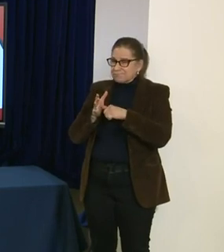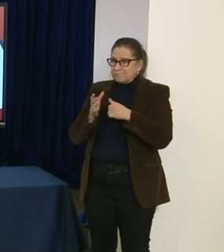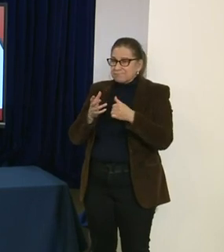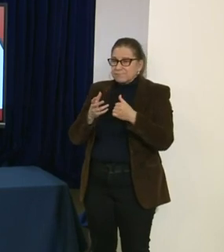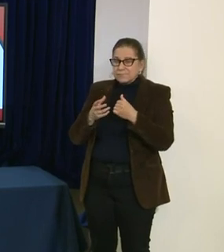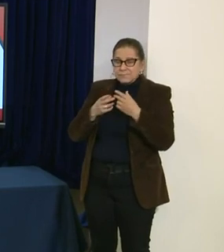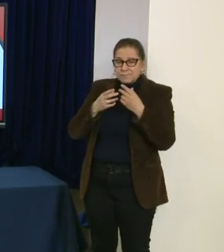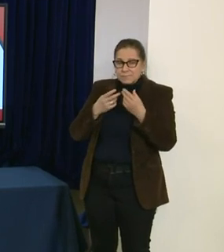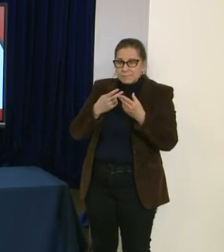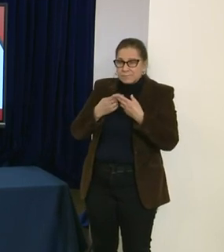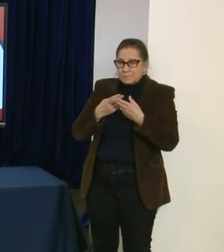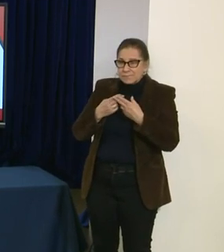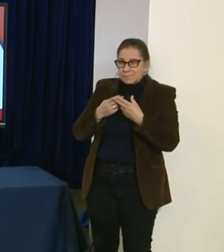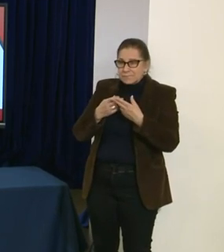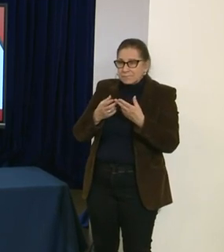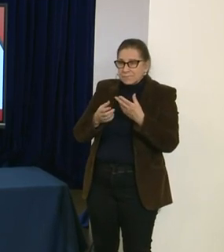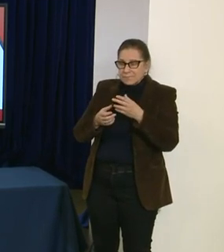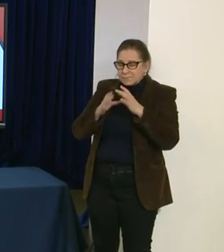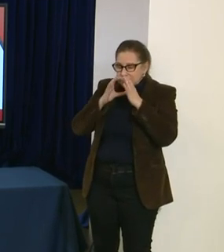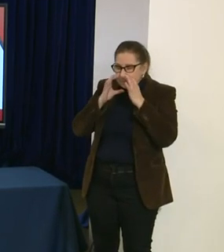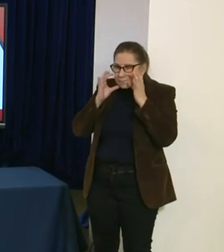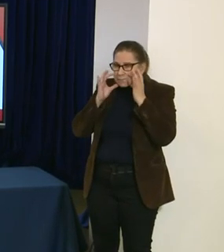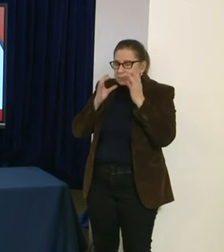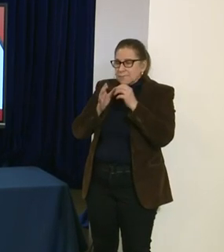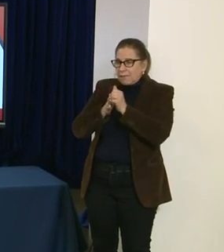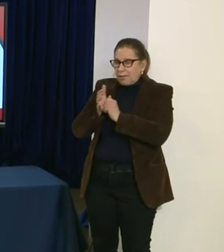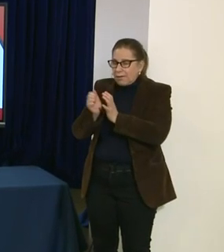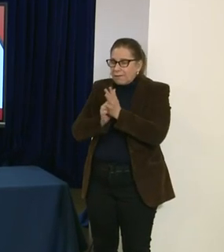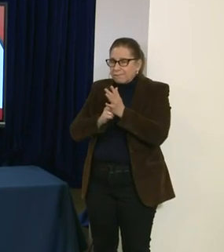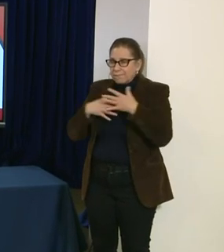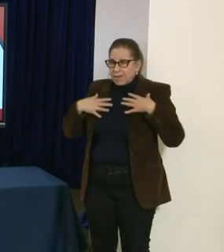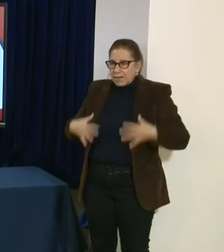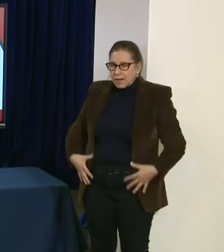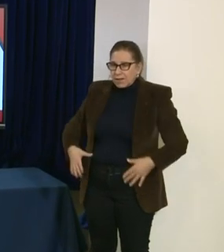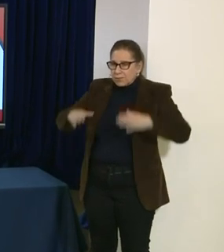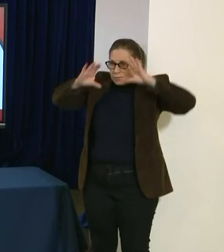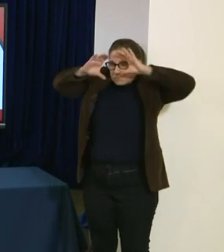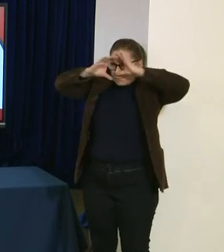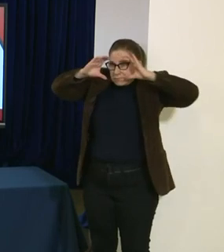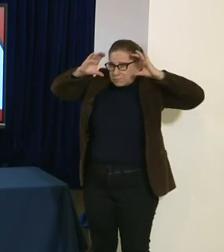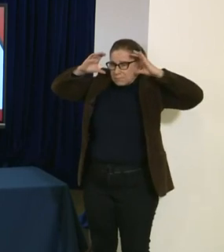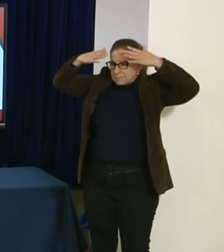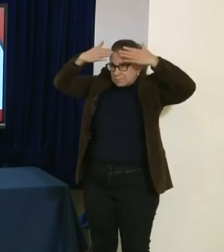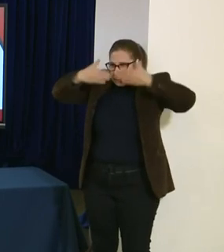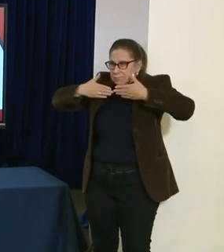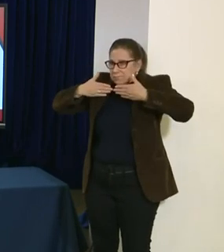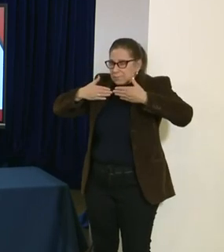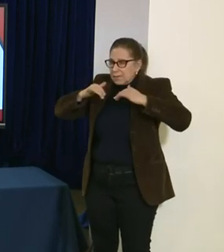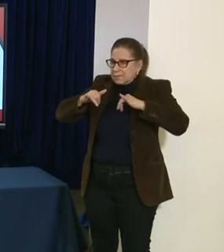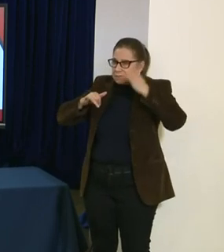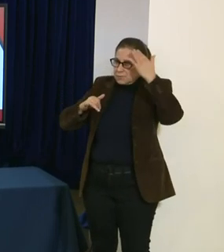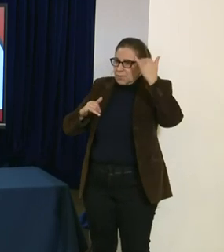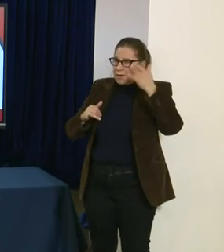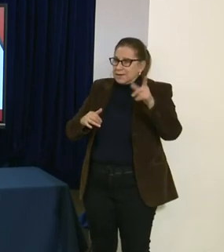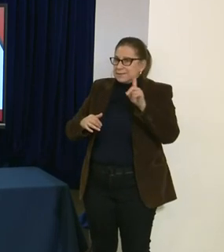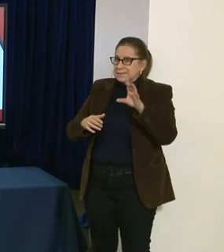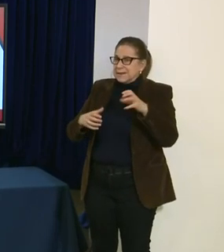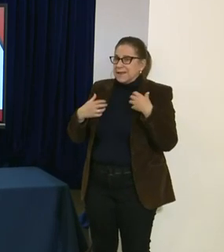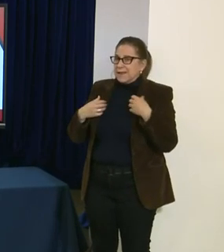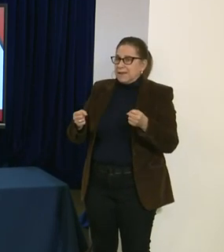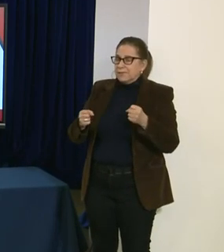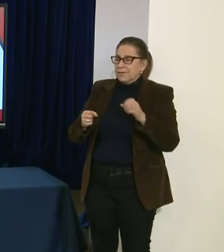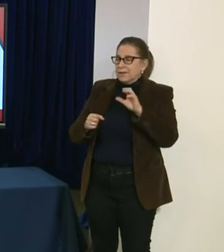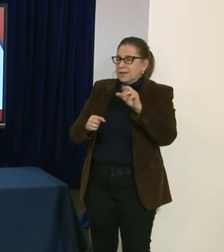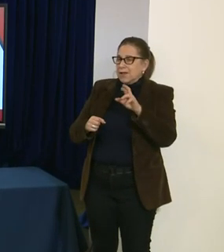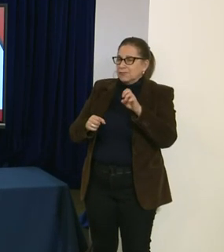gowns. And that is why you have heard the direction from DC Health and others